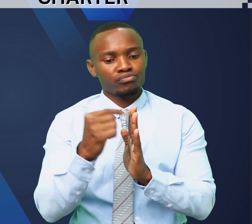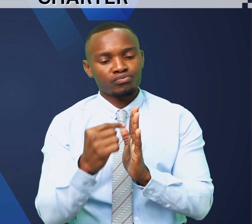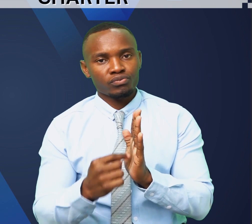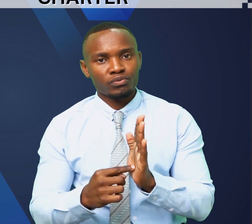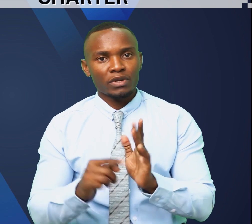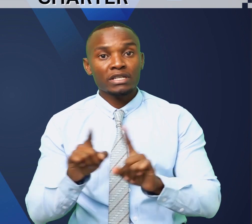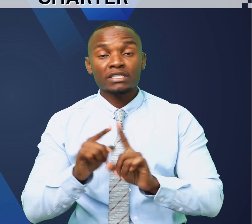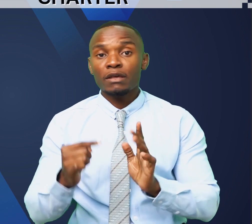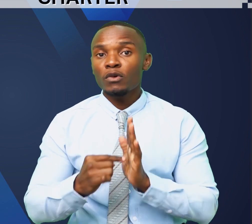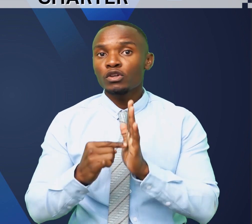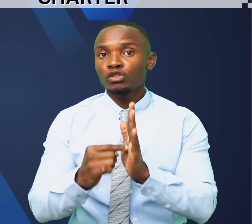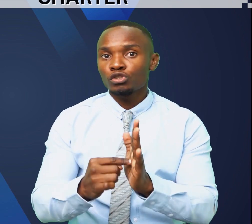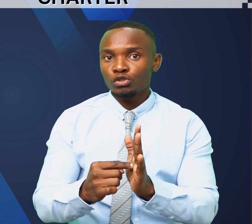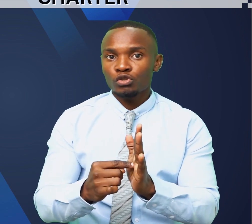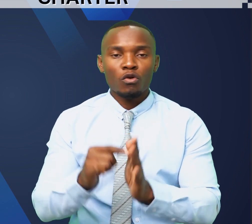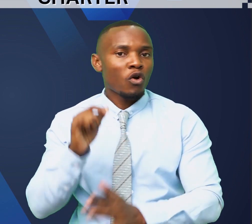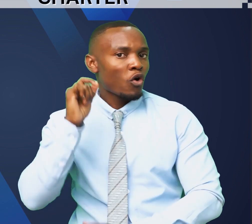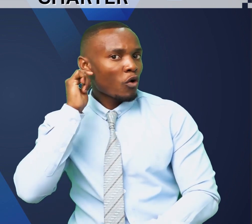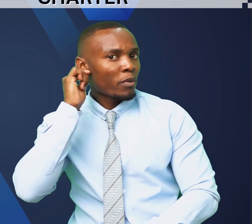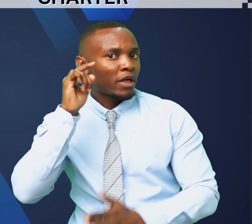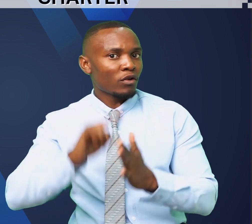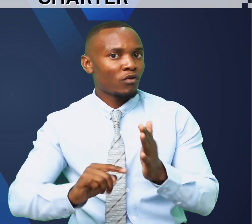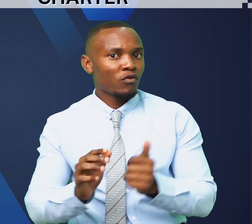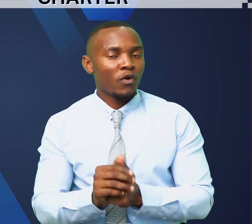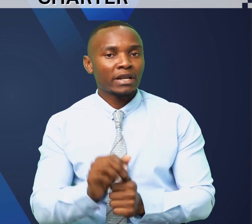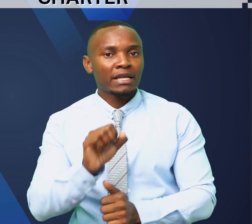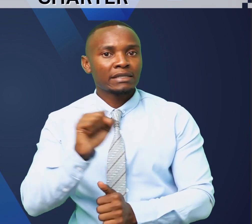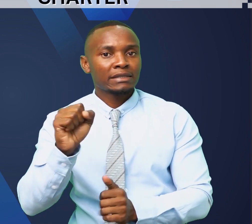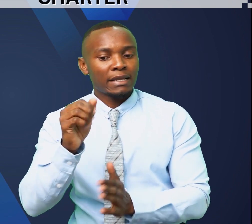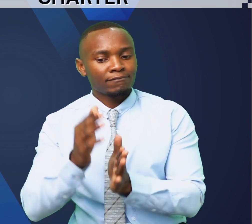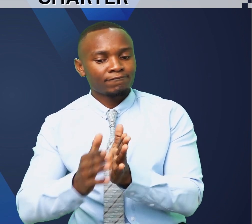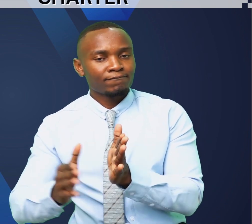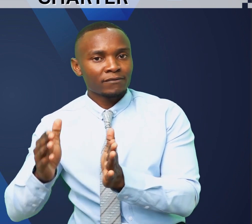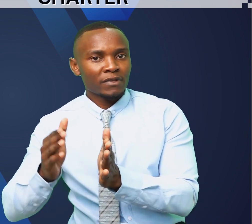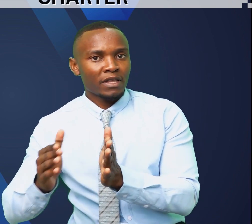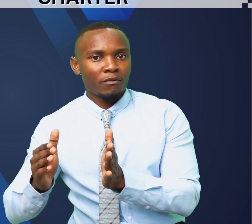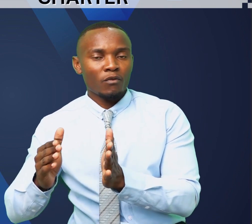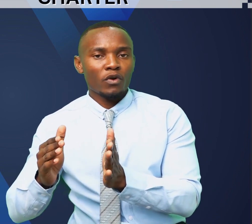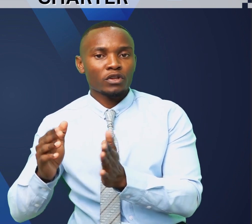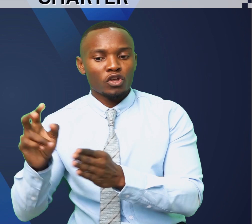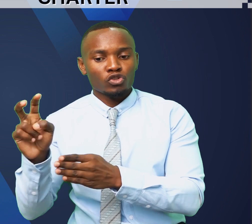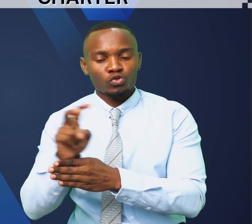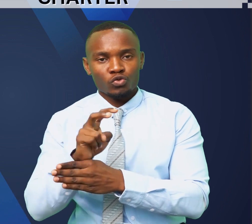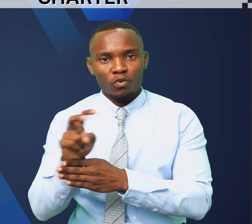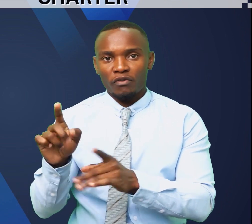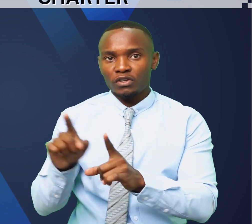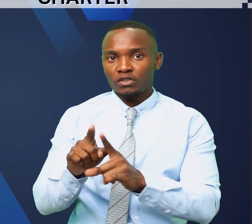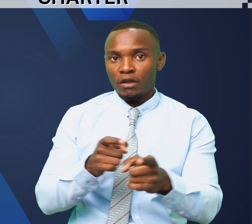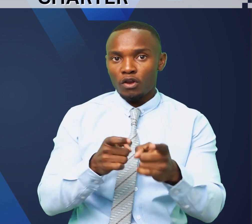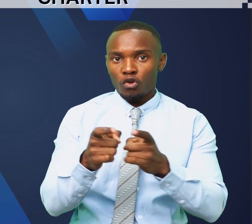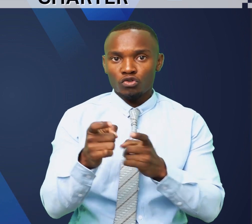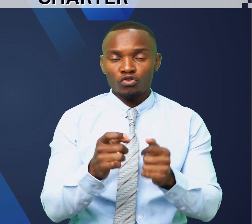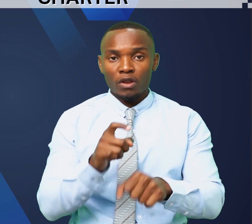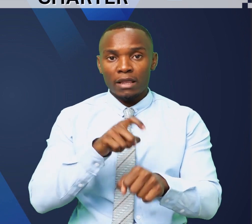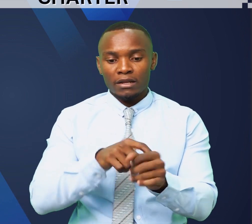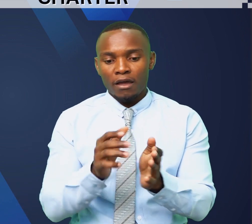Demonstrate compliance with the signed scheme of supervision and control. Timeline: 20